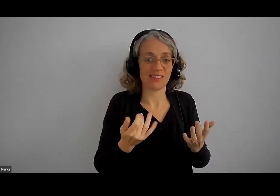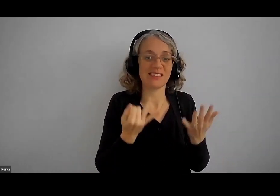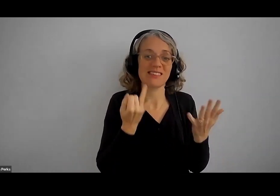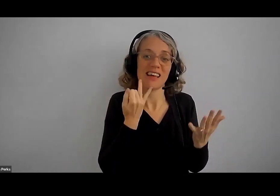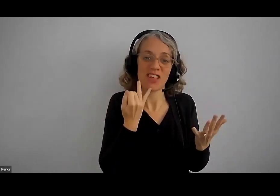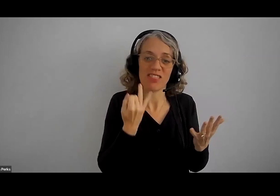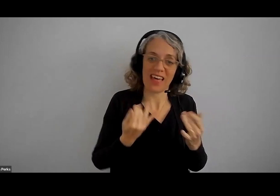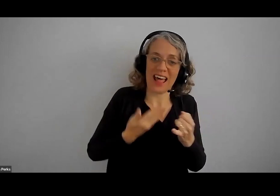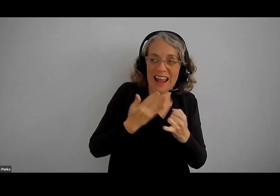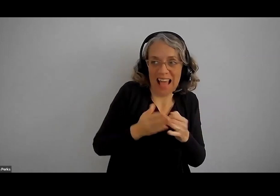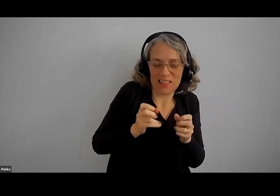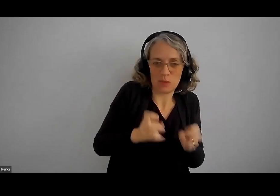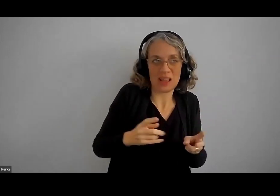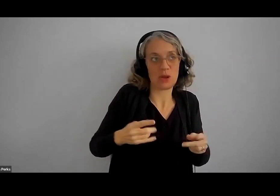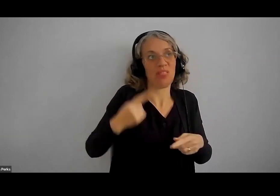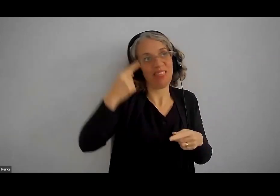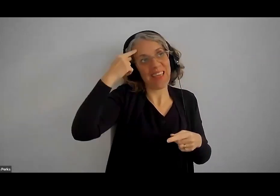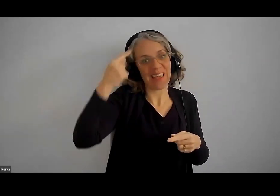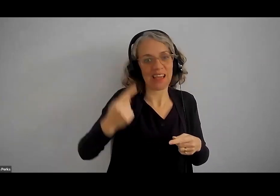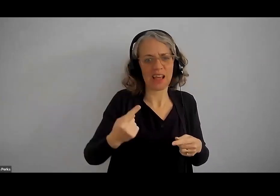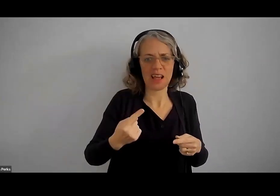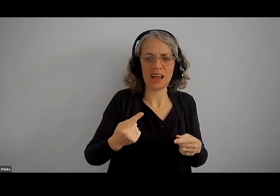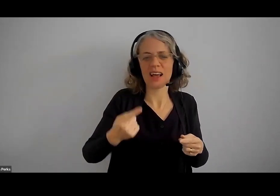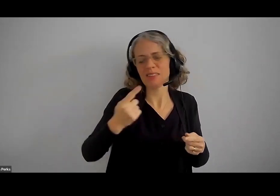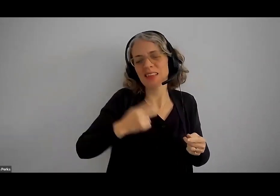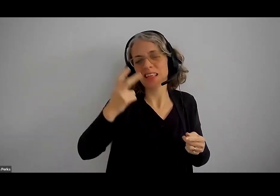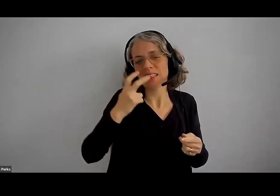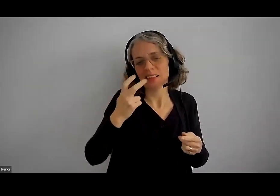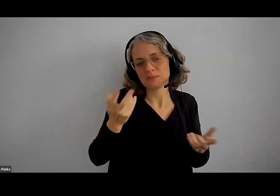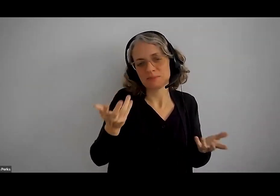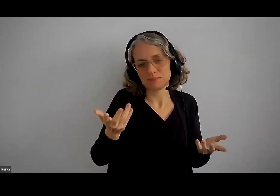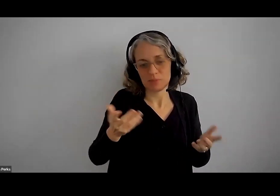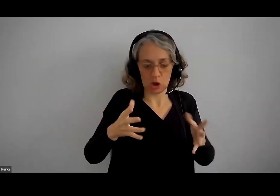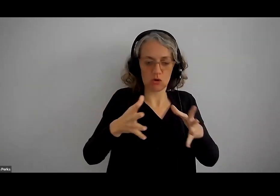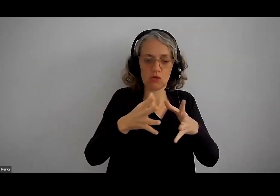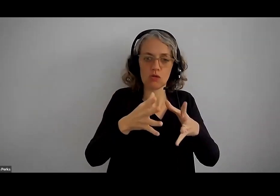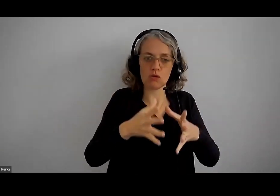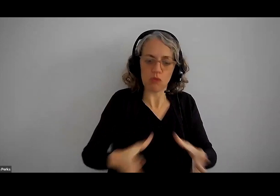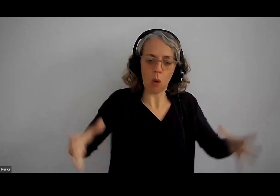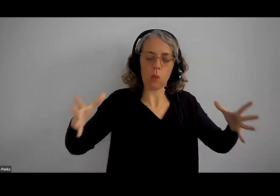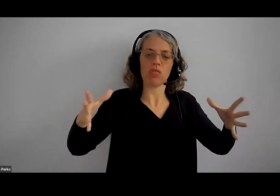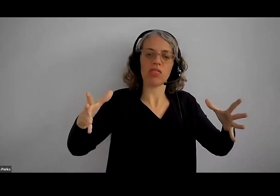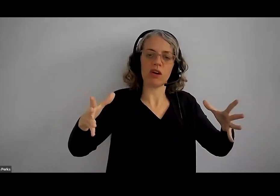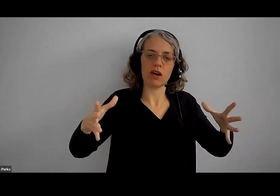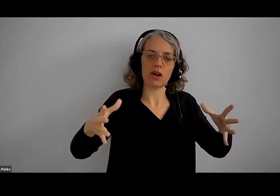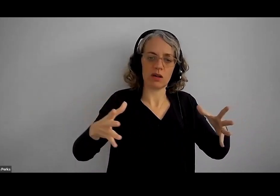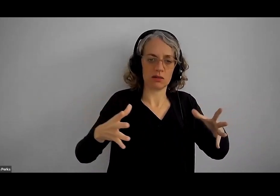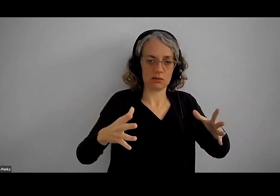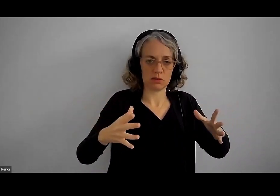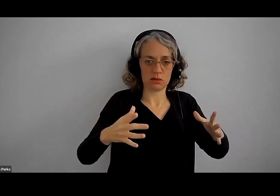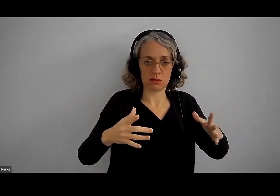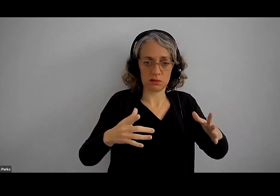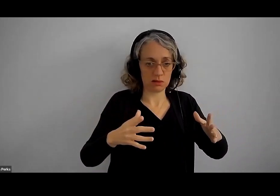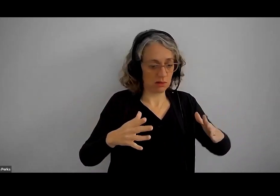way to think like a 21st century economist. Takes us back to that old story of growth, because 20th century economists have left us